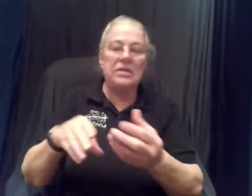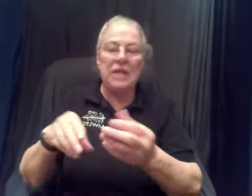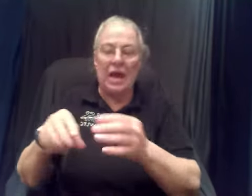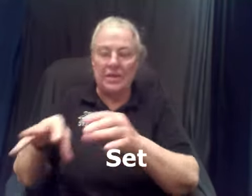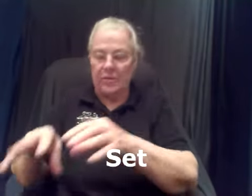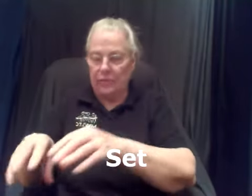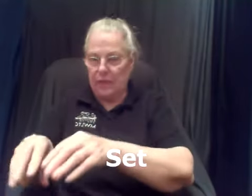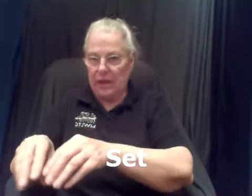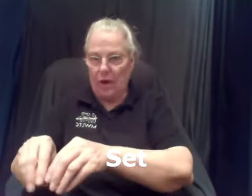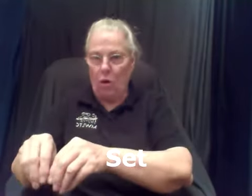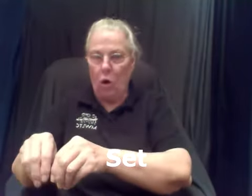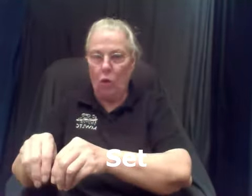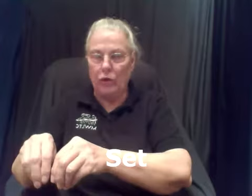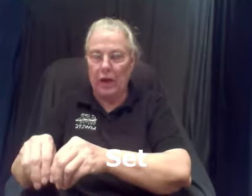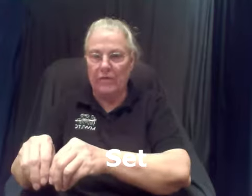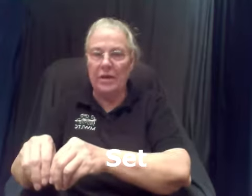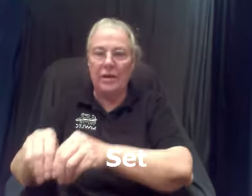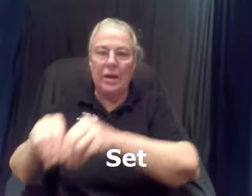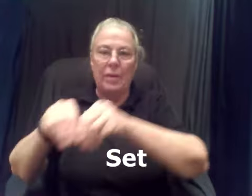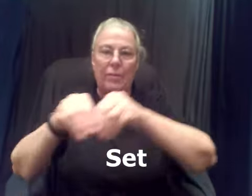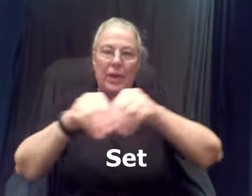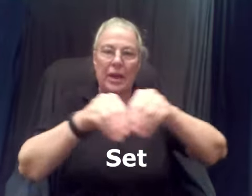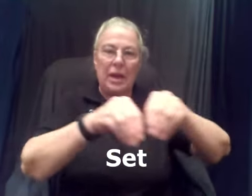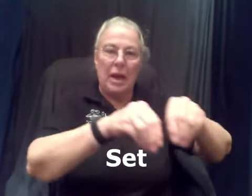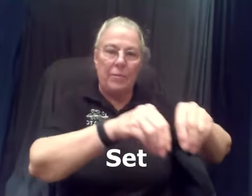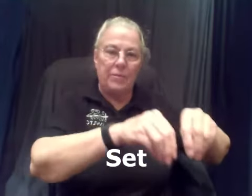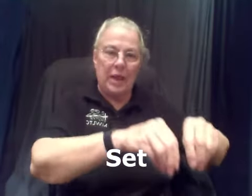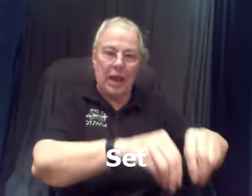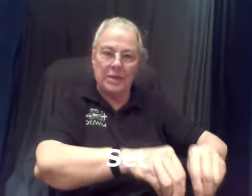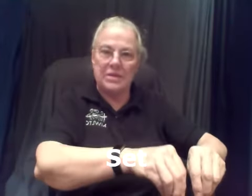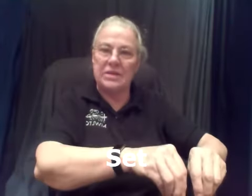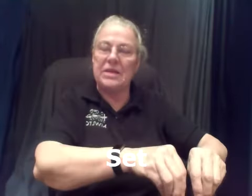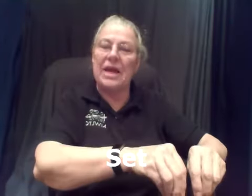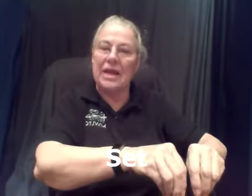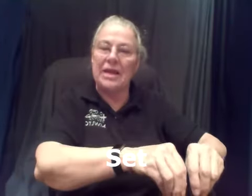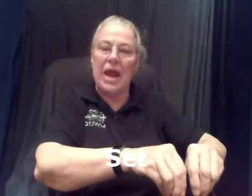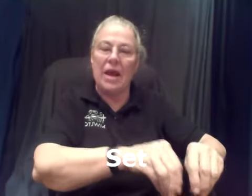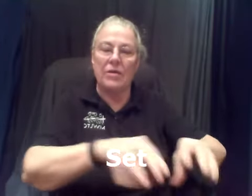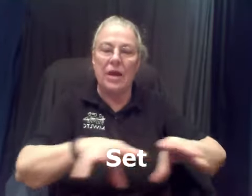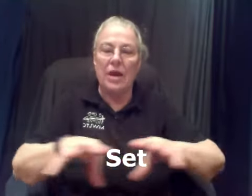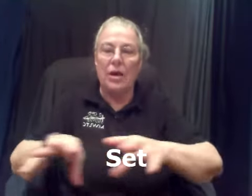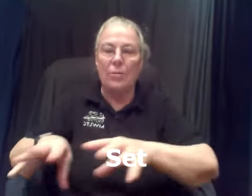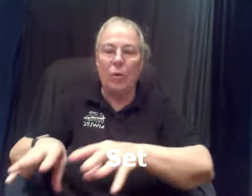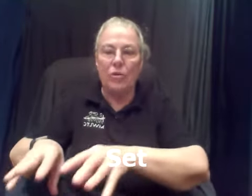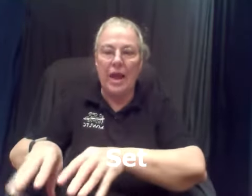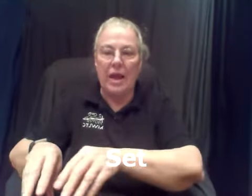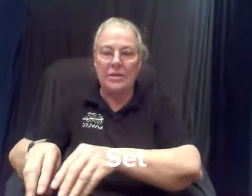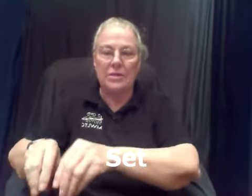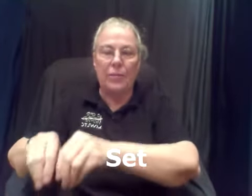Set. Get a hold of it, pick it up, and set it down. Both hands. Pick it